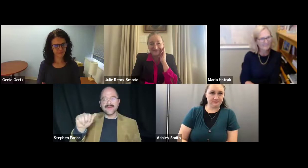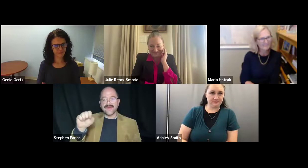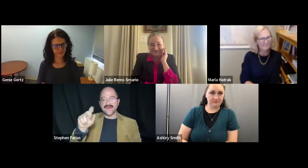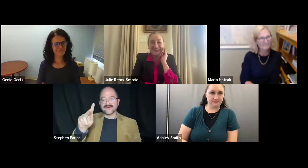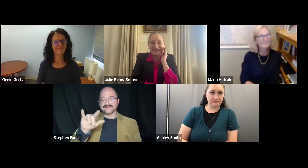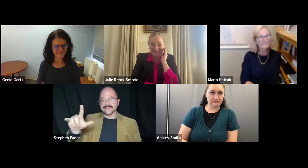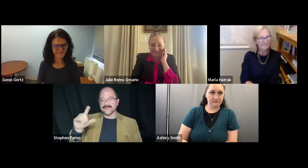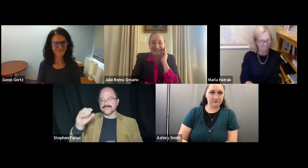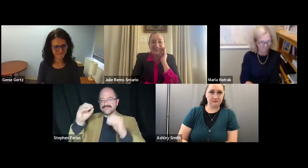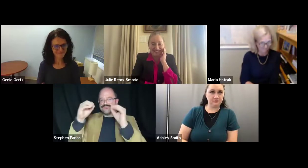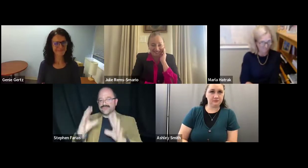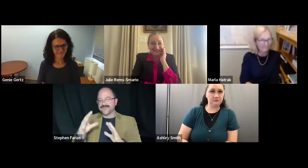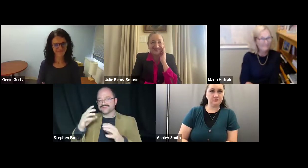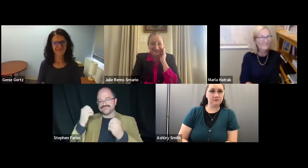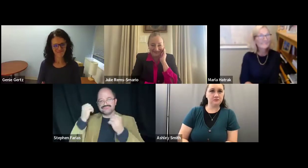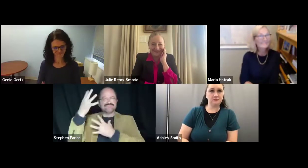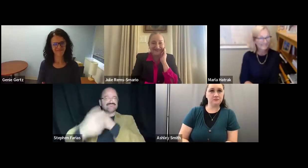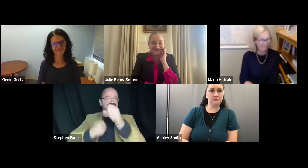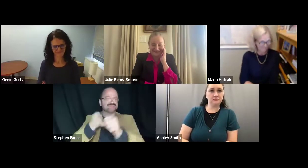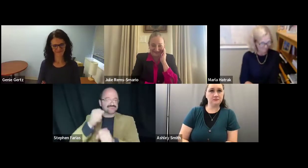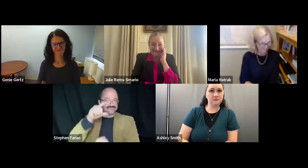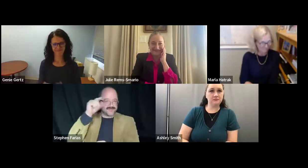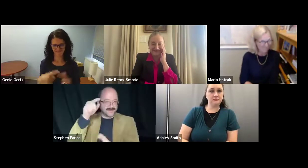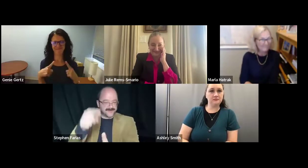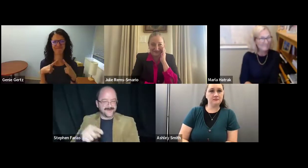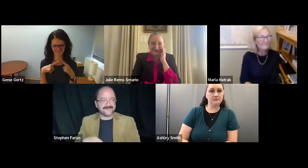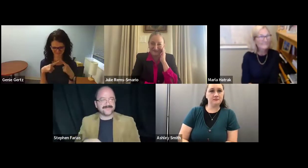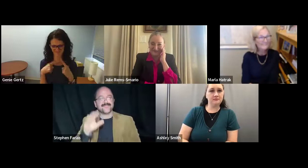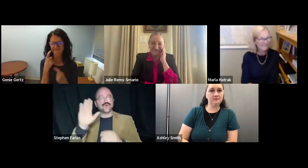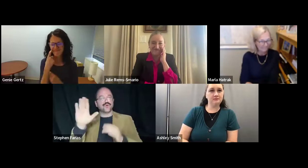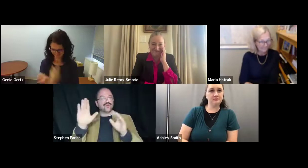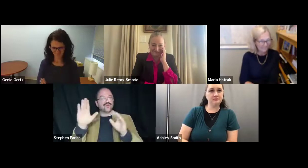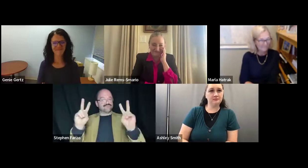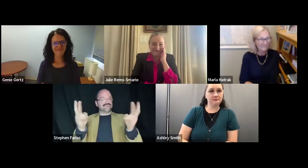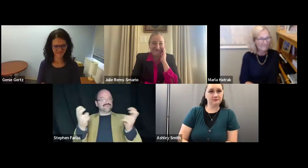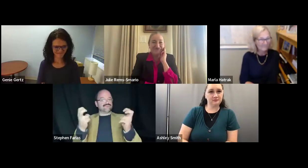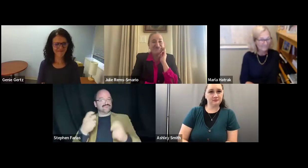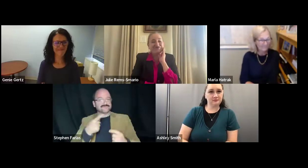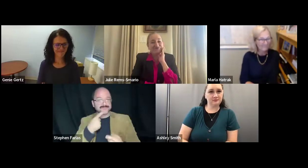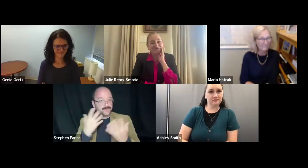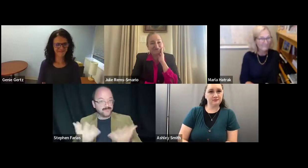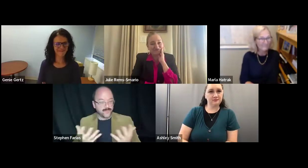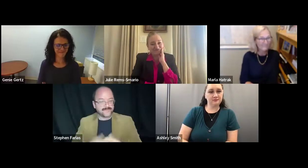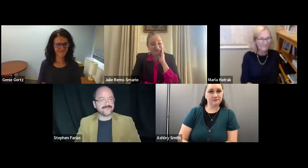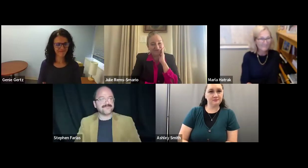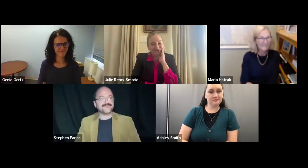Dr. Carolyn McCaskill, who has been a professor at Gallaudet University for many